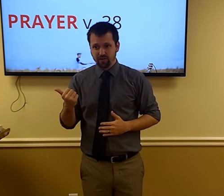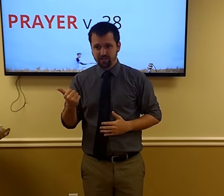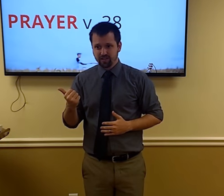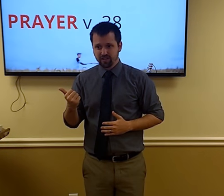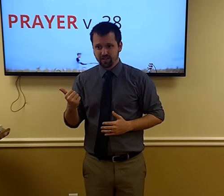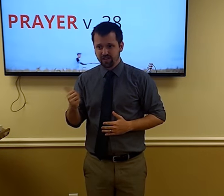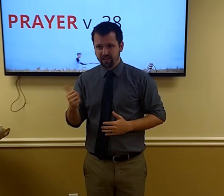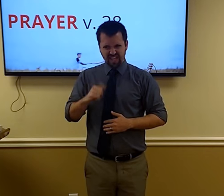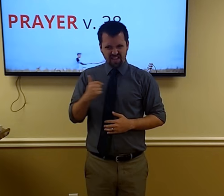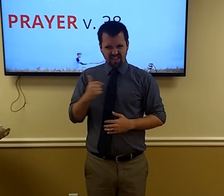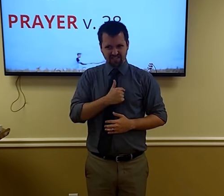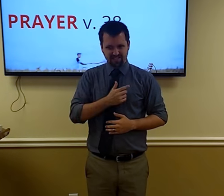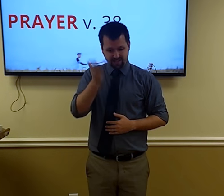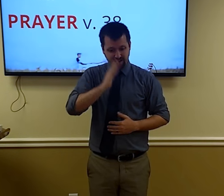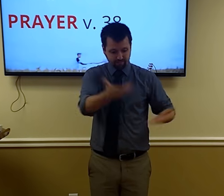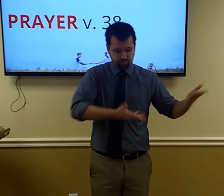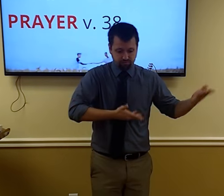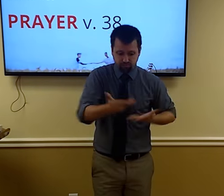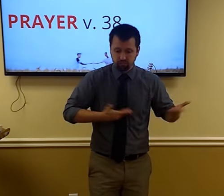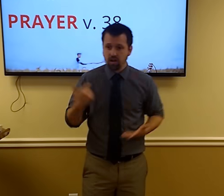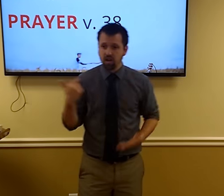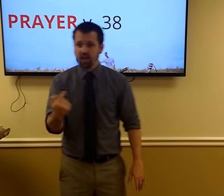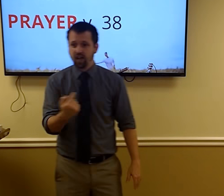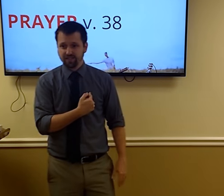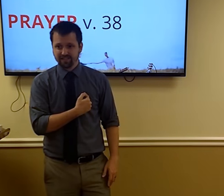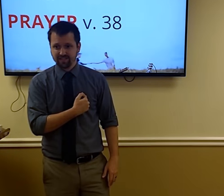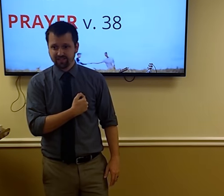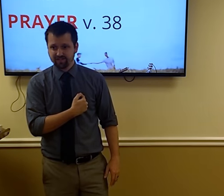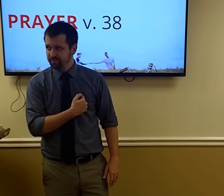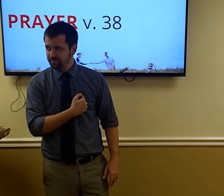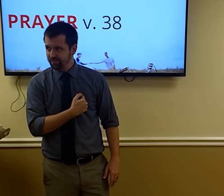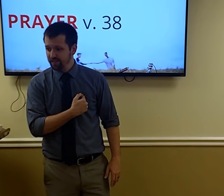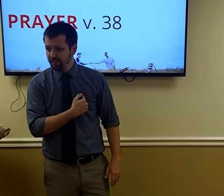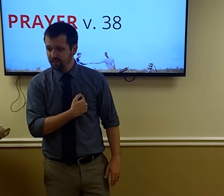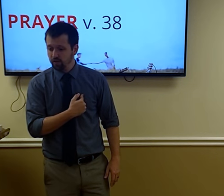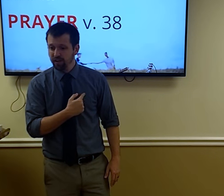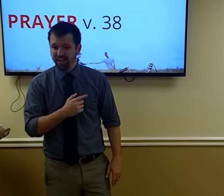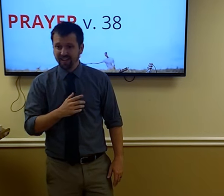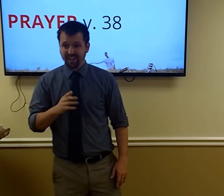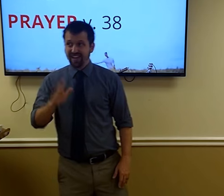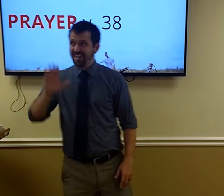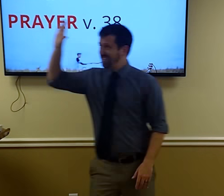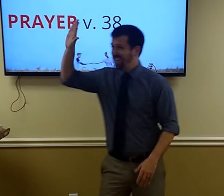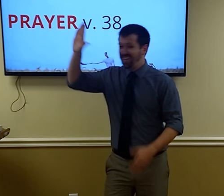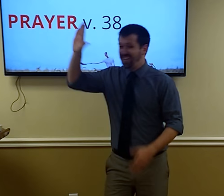others. That's us. And God, us. So, it's His